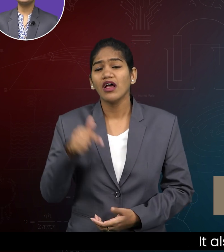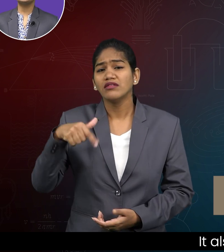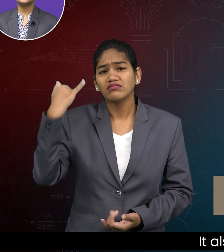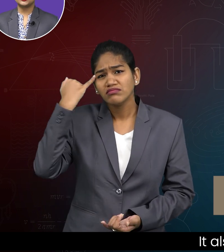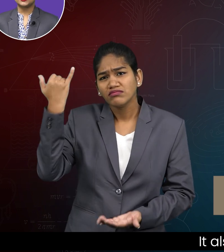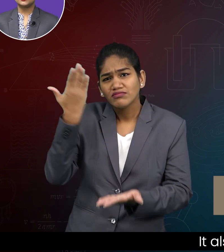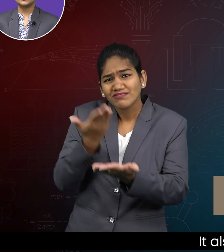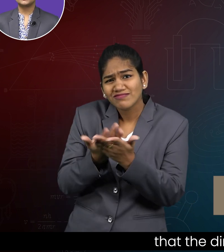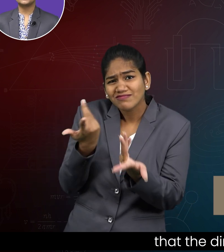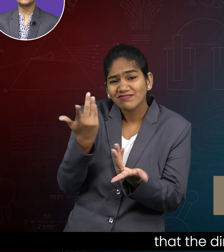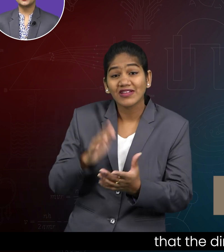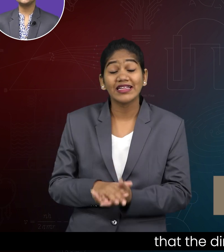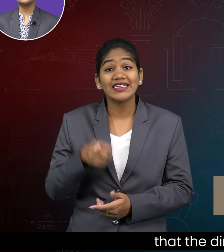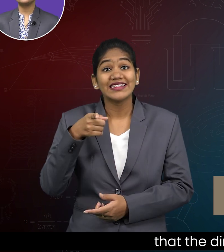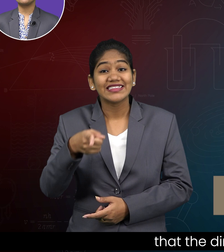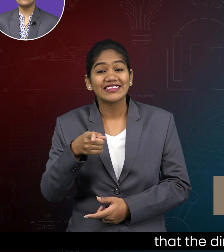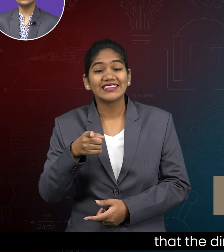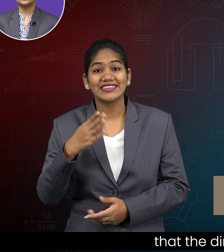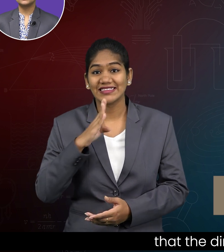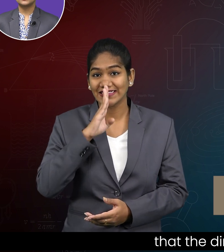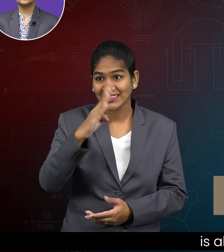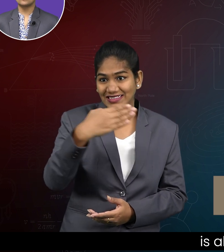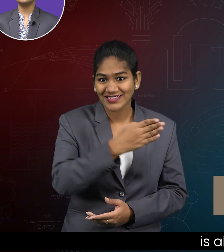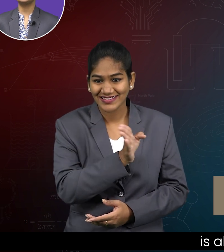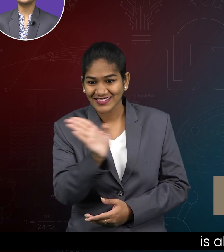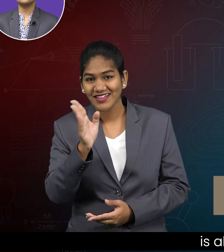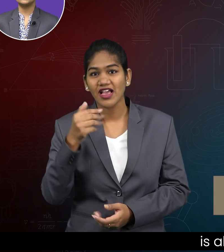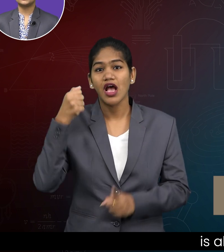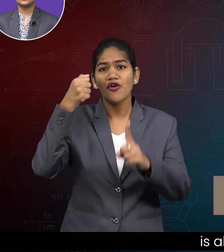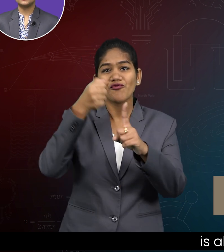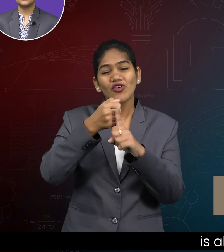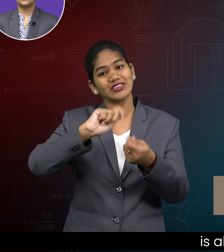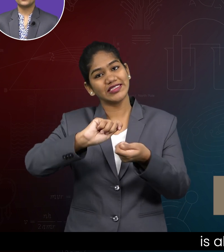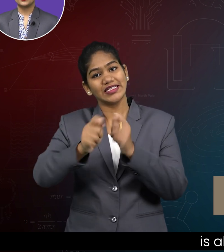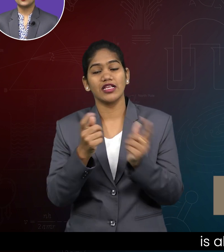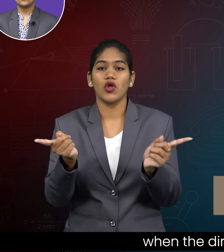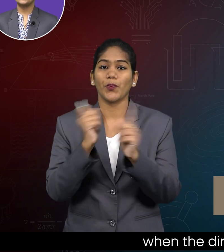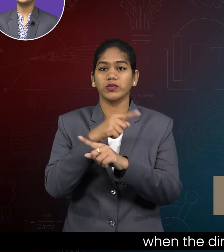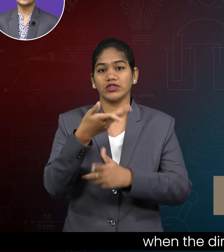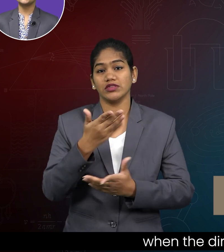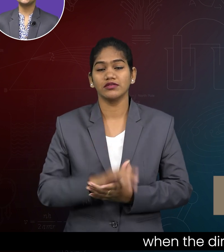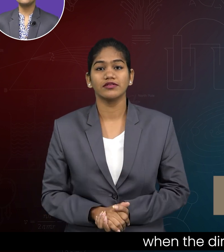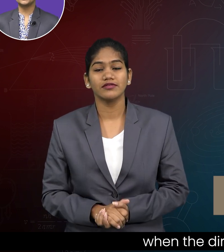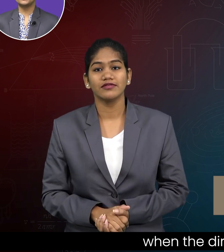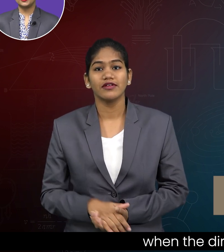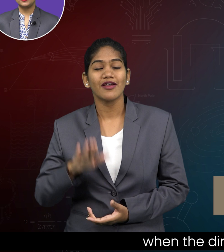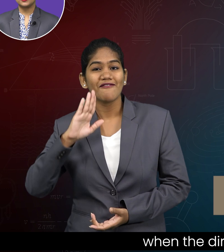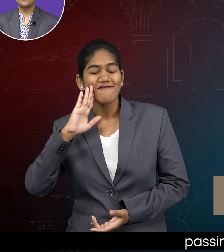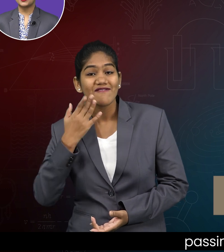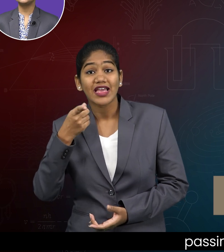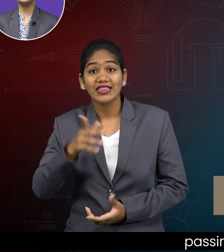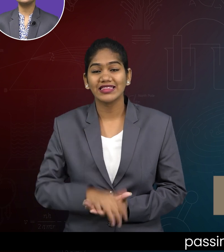It also suggests that the direction of the force is also reversed when the direction of the